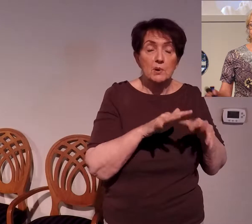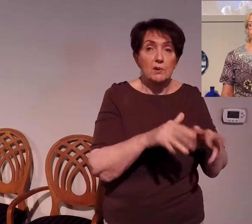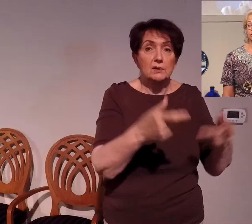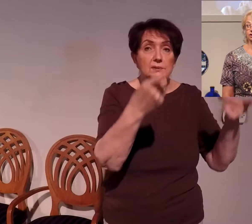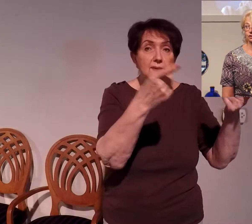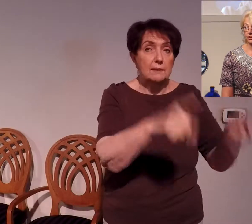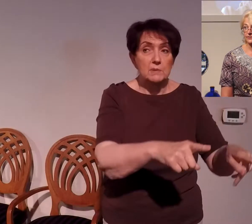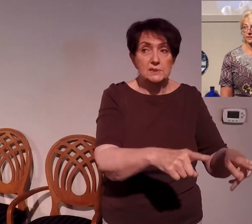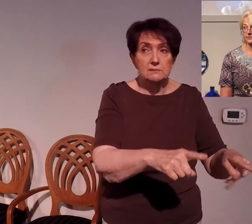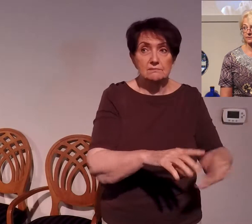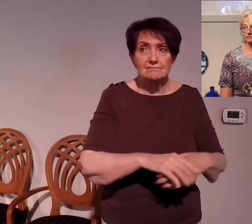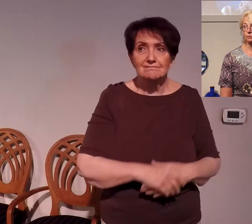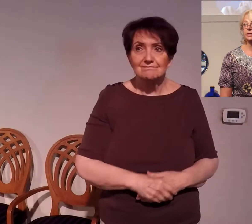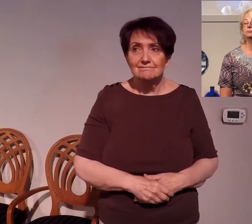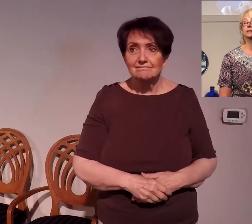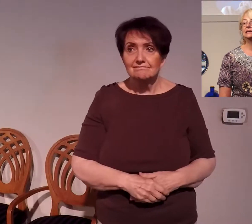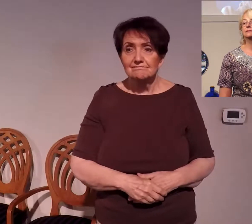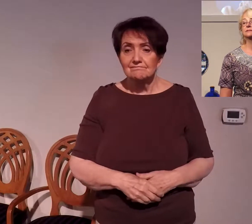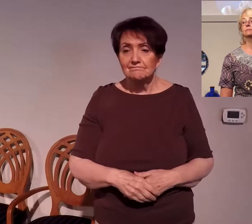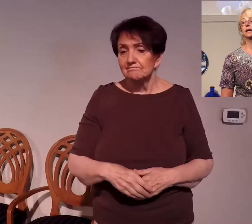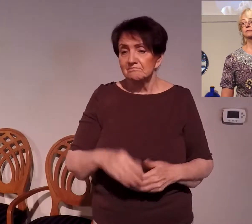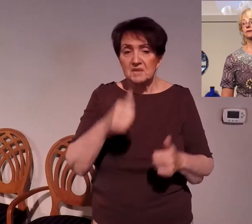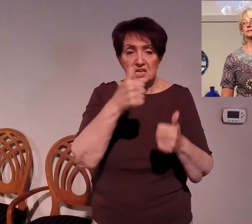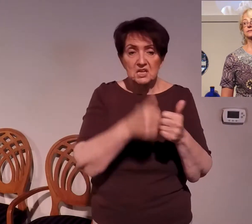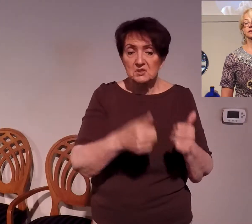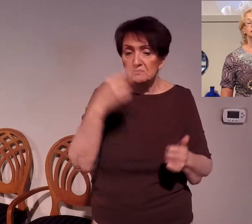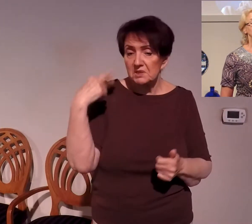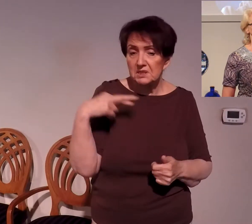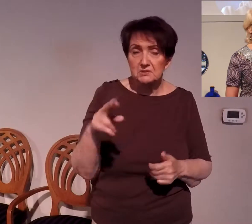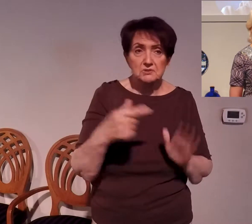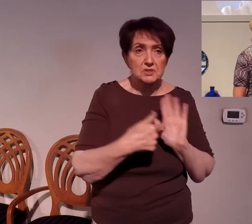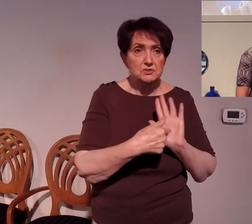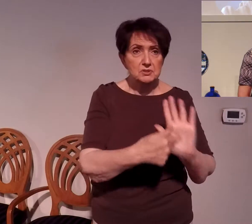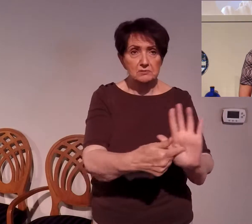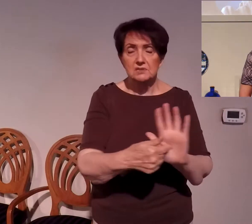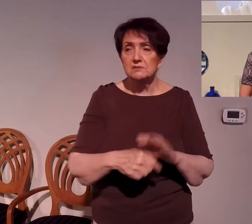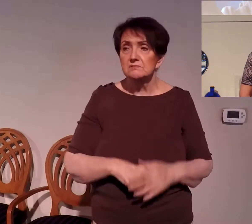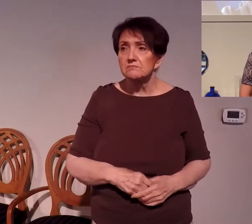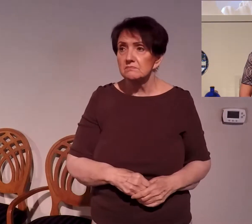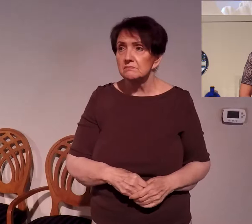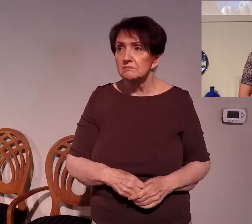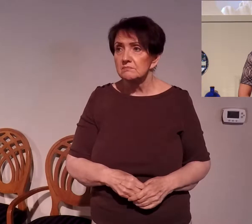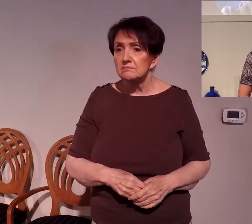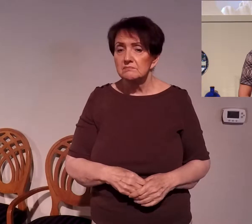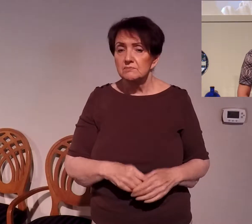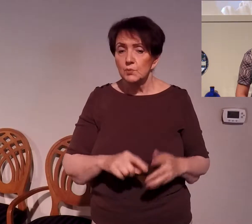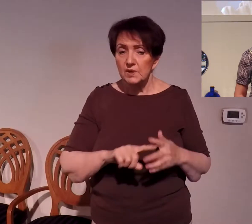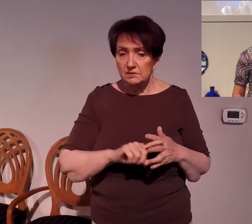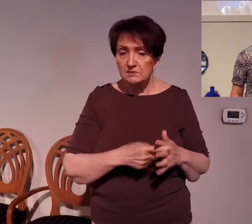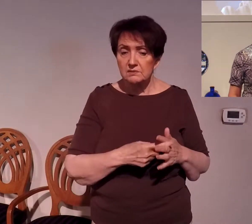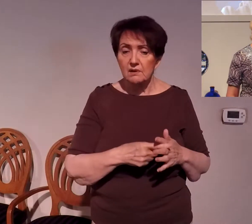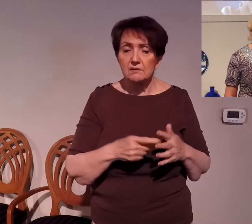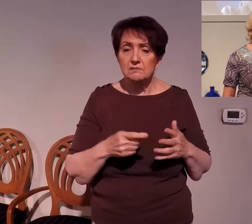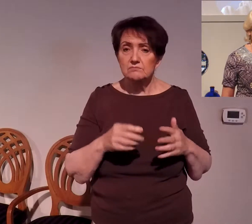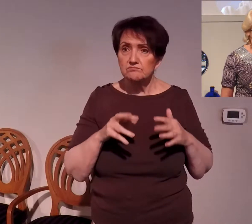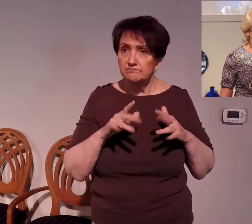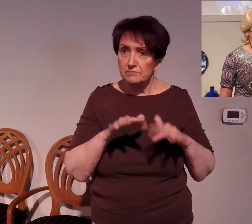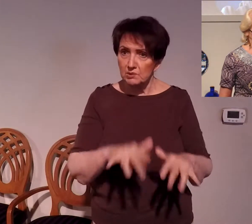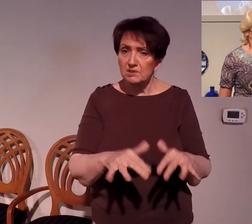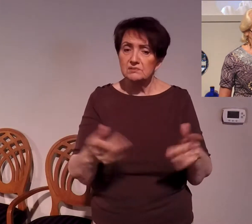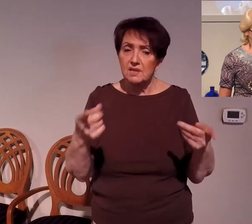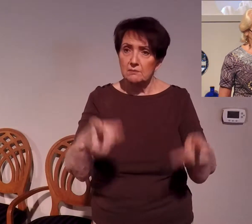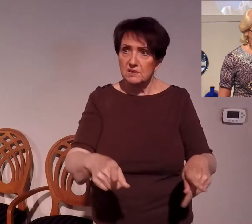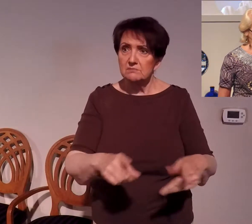faith tradition has shown us this. We can begin to manifest miracles. We can truly shape